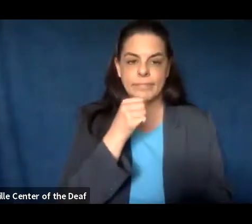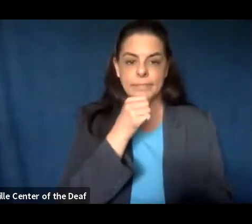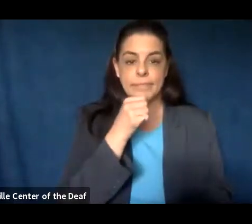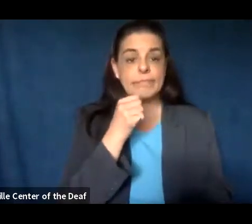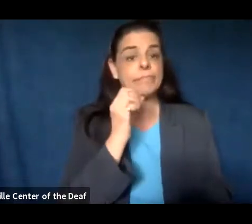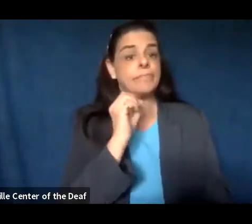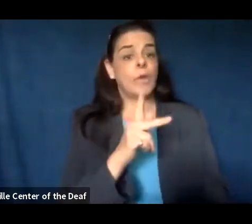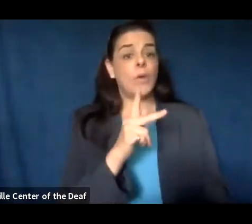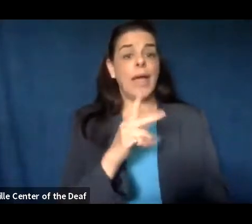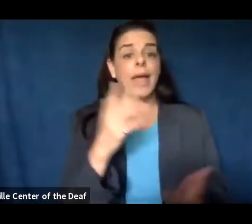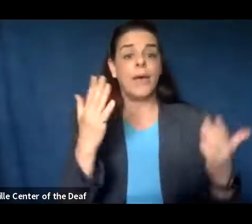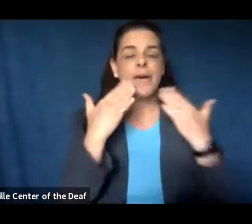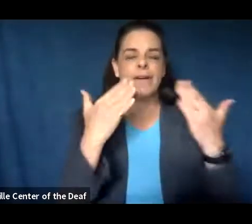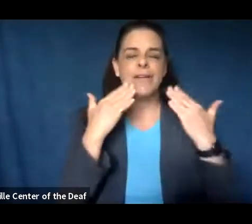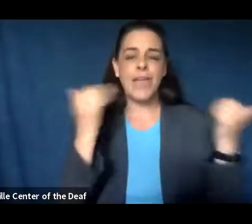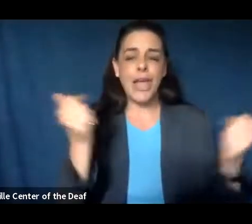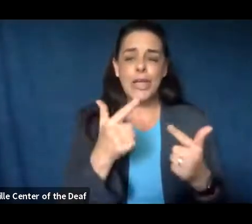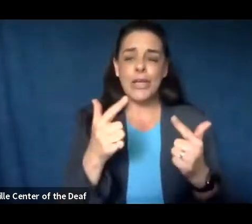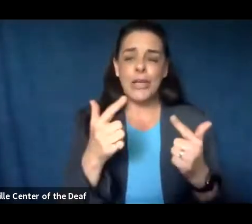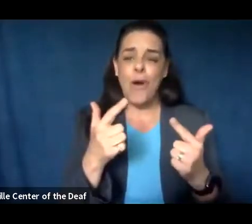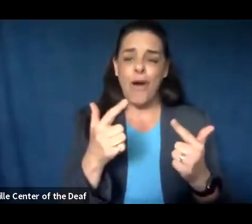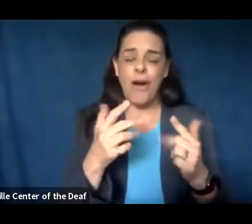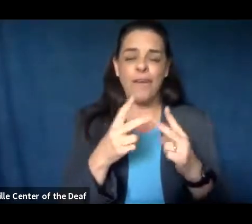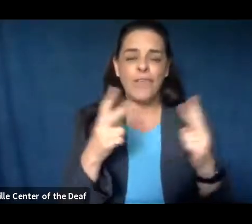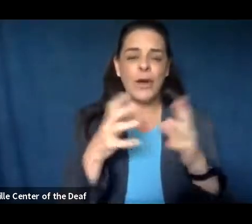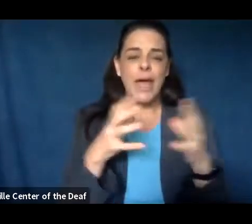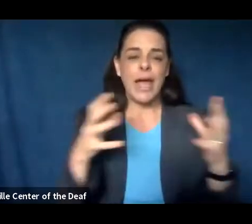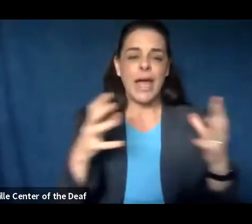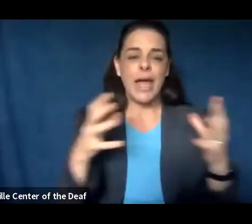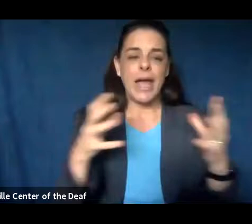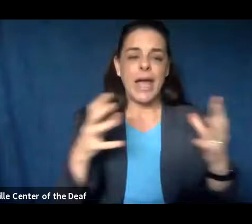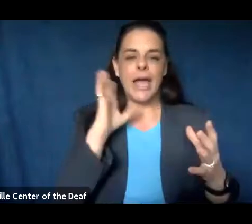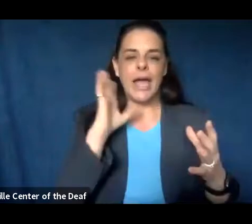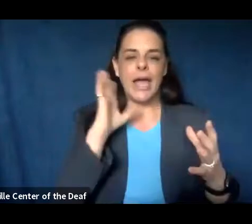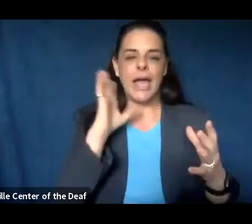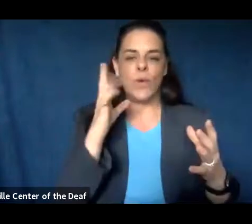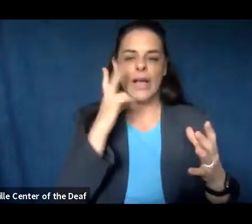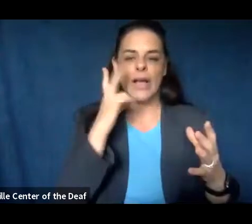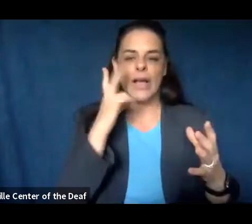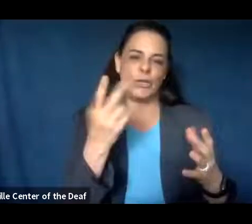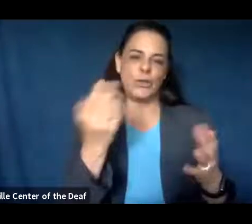Okay, well, thank you all very much. Thank you. And we'll talk to you again on Monday.